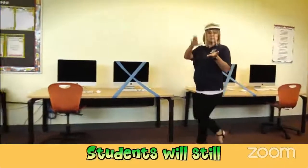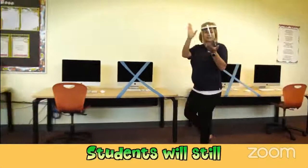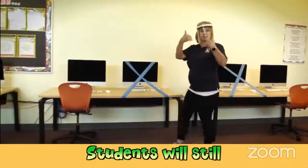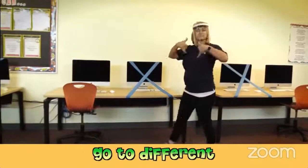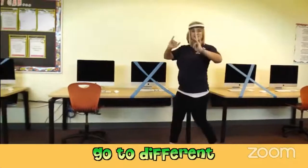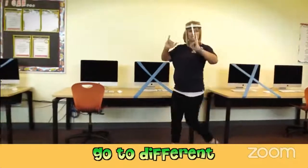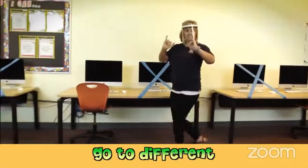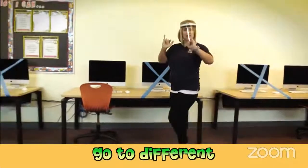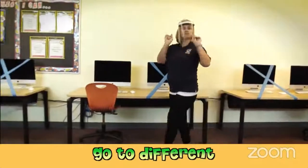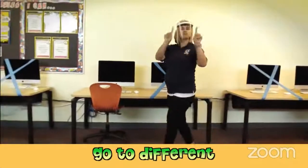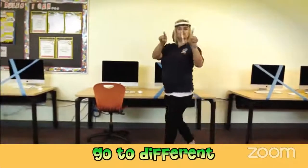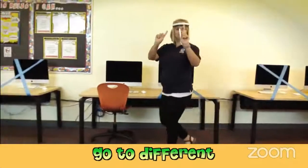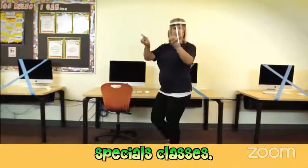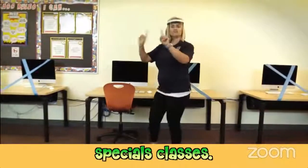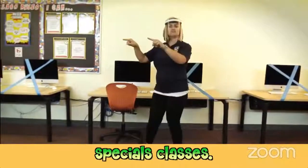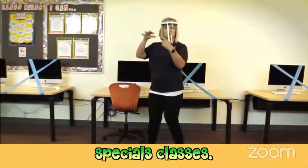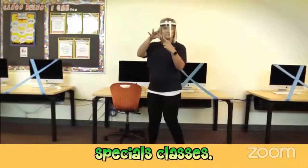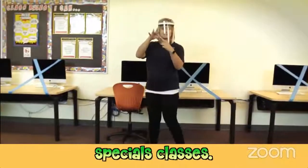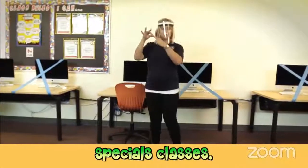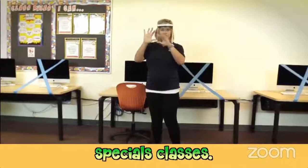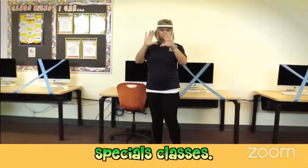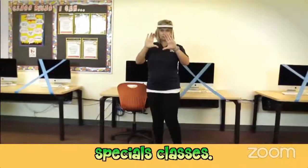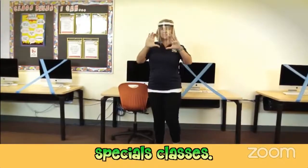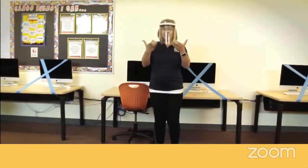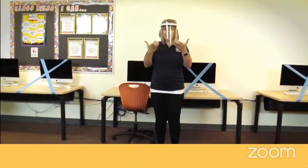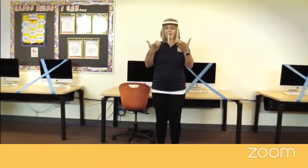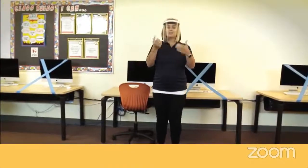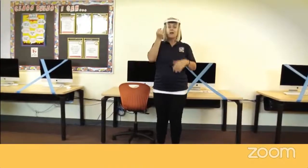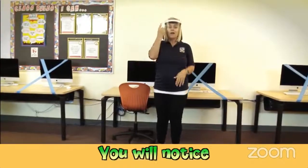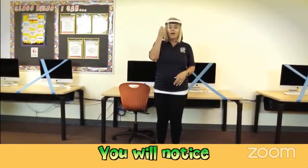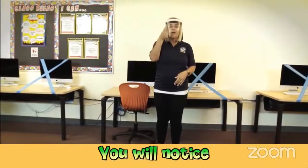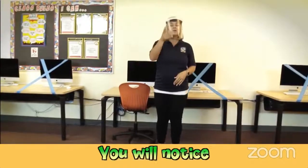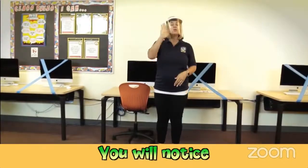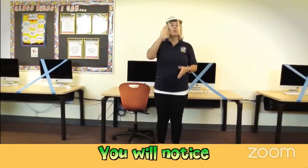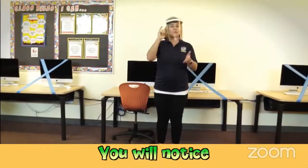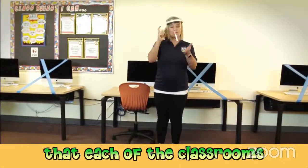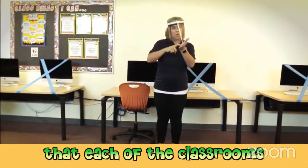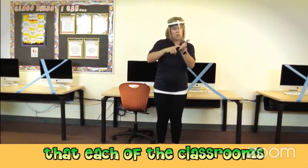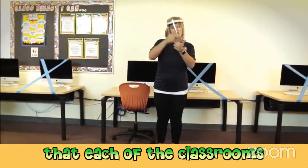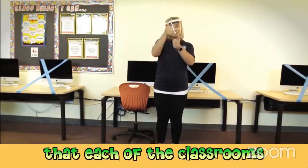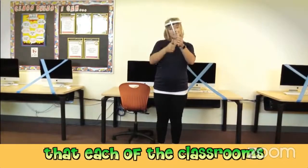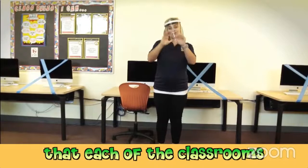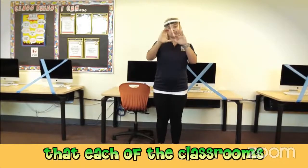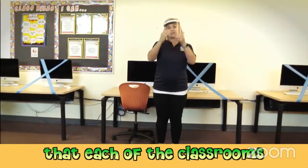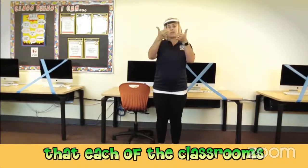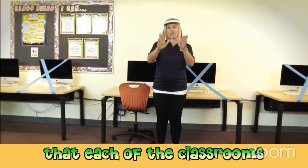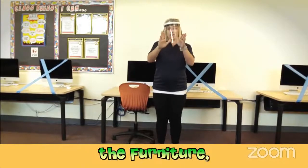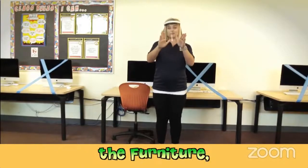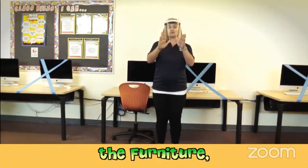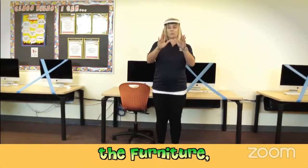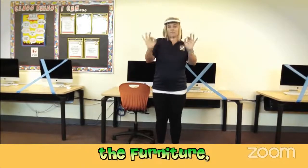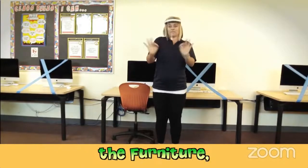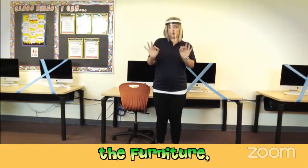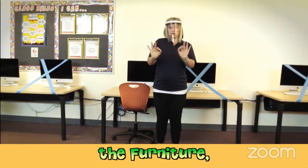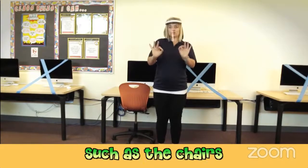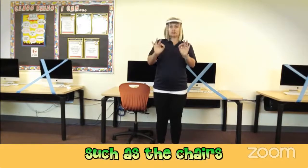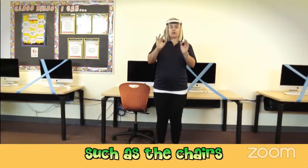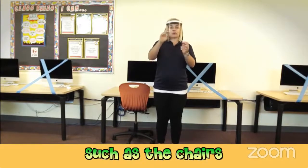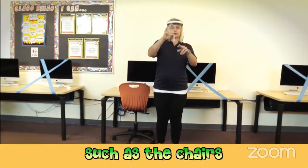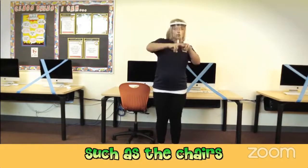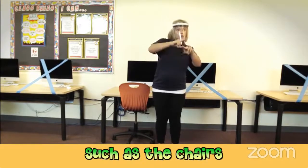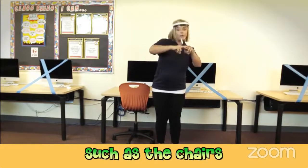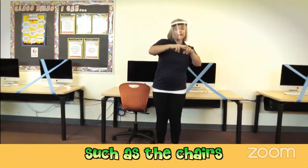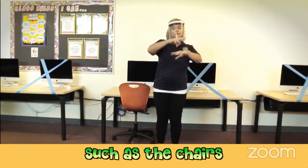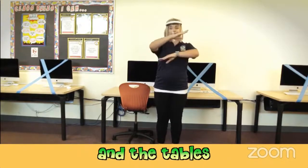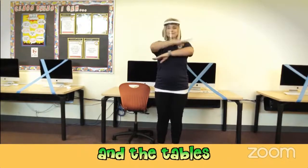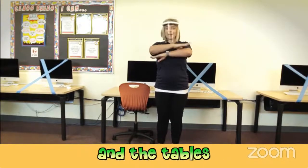Students will still go to different specials classes. You will notice that each of the classrooms, the furniture, such